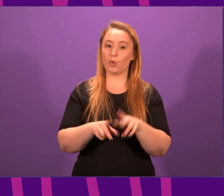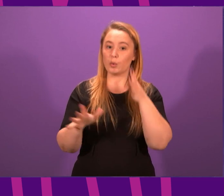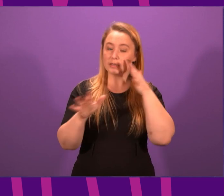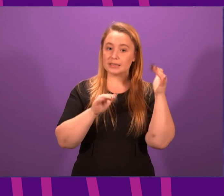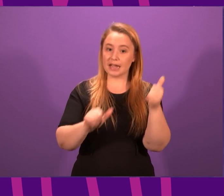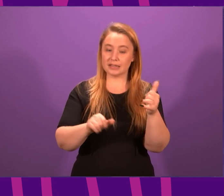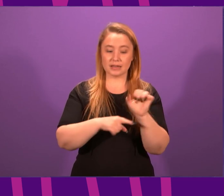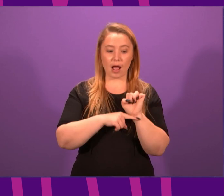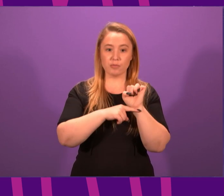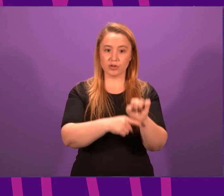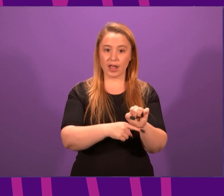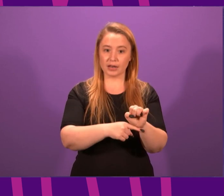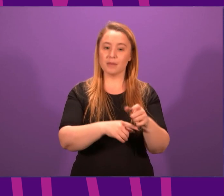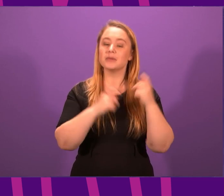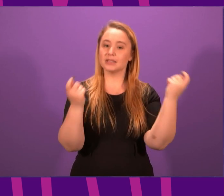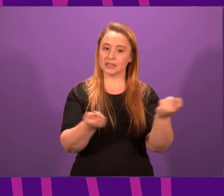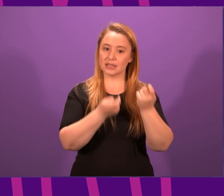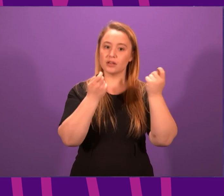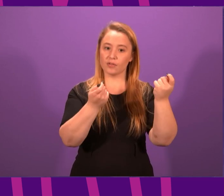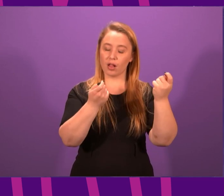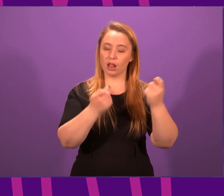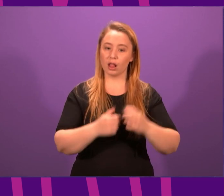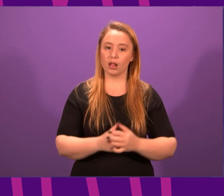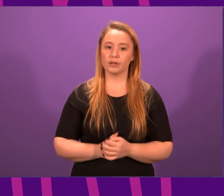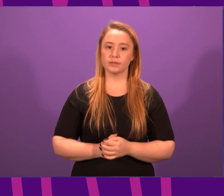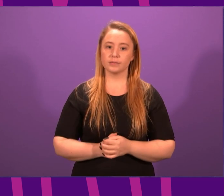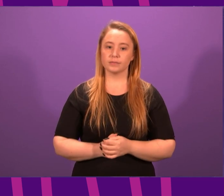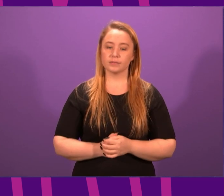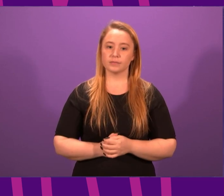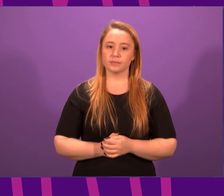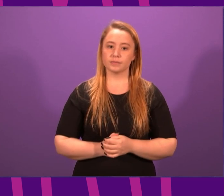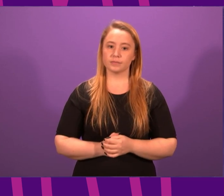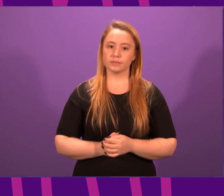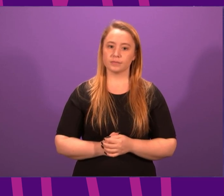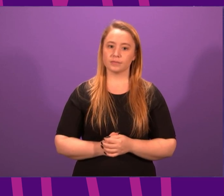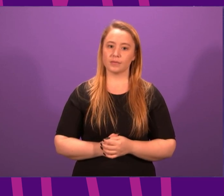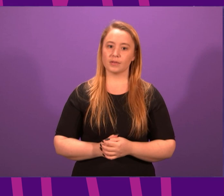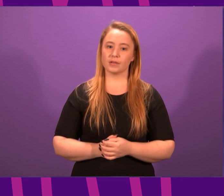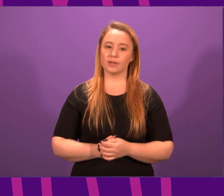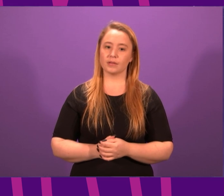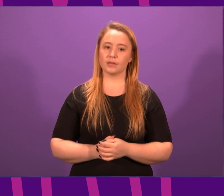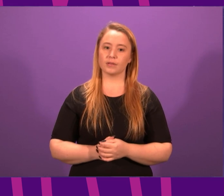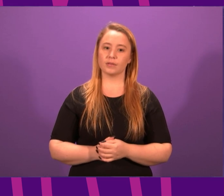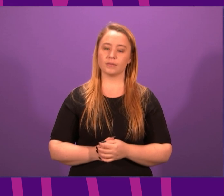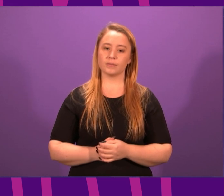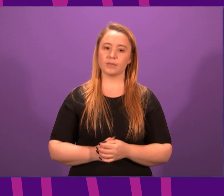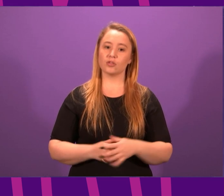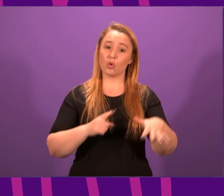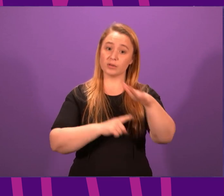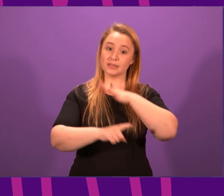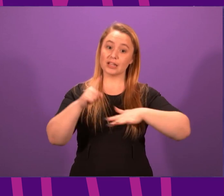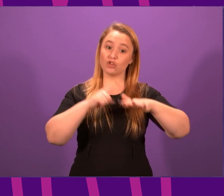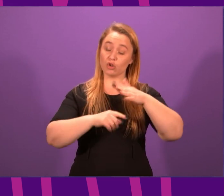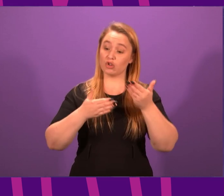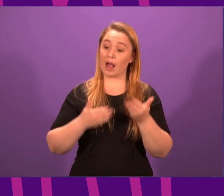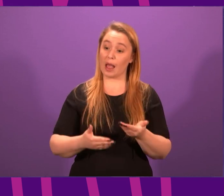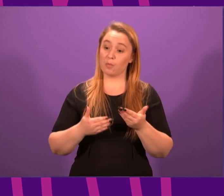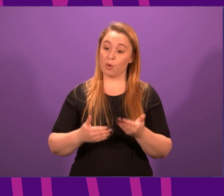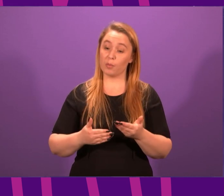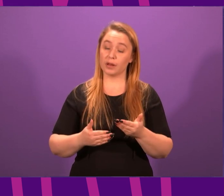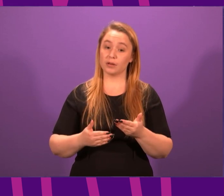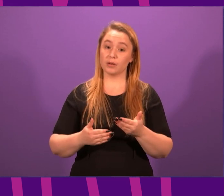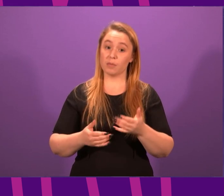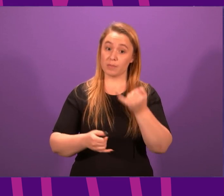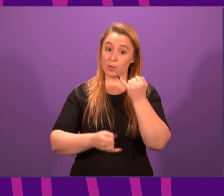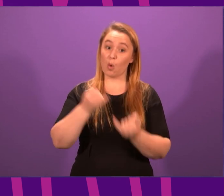Protect and our health staff in particular. I'm not in the least complacent about that, but our situation right now would be worse if we